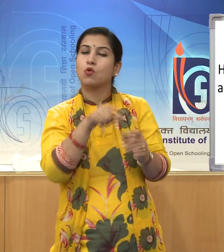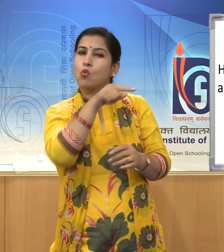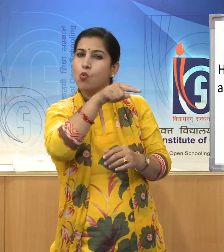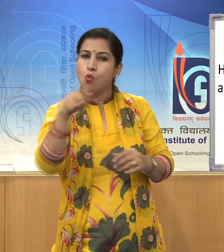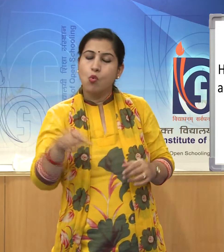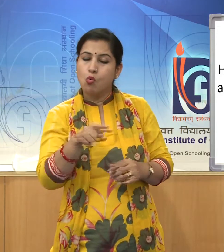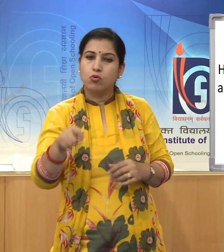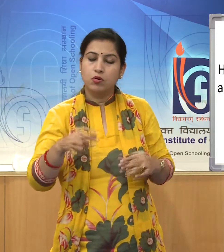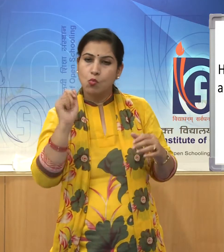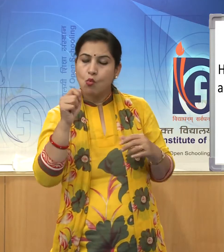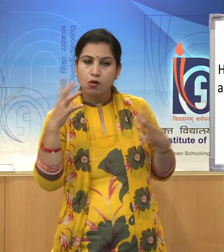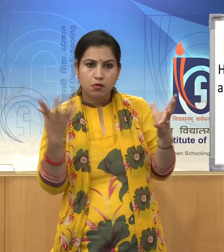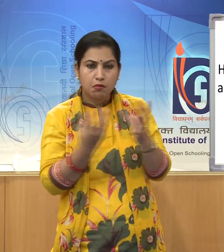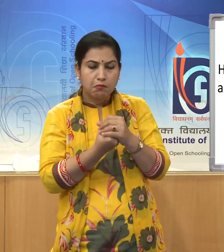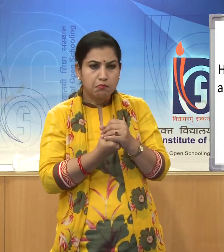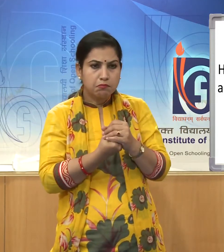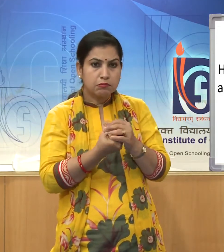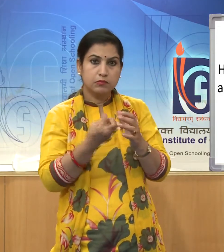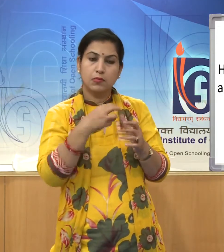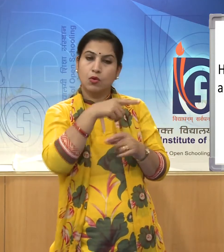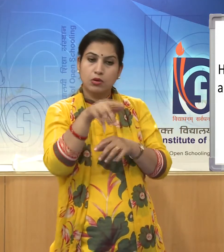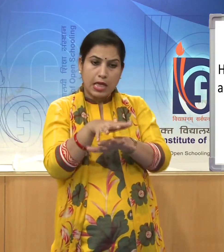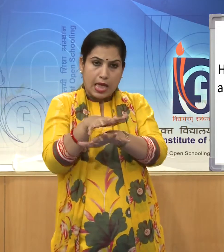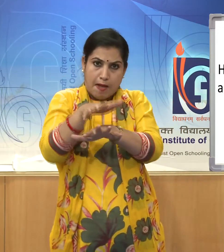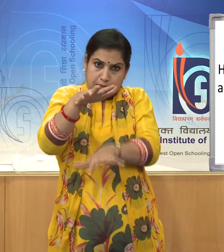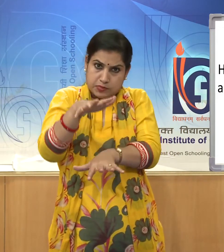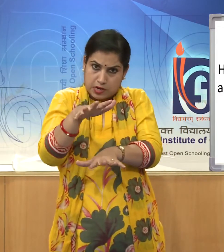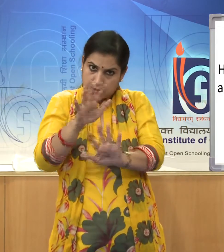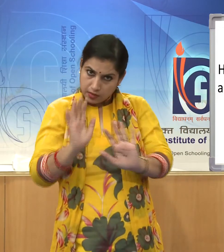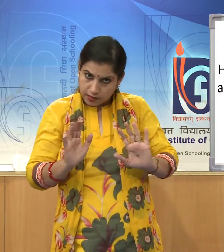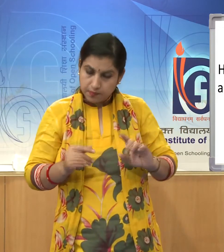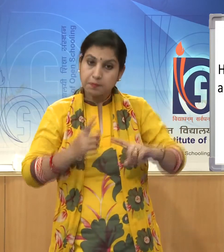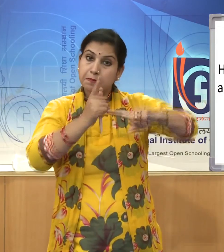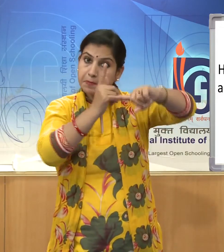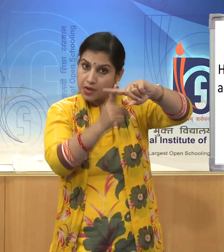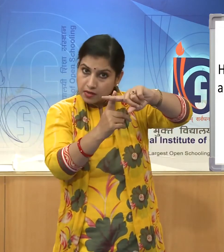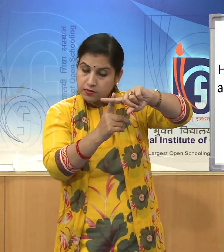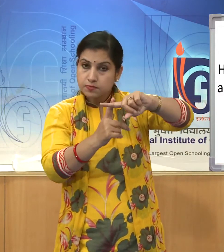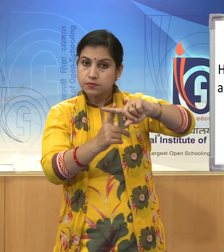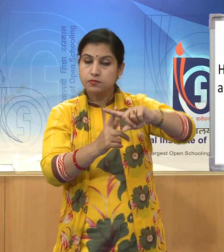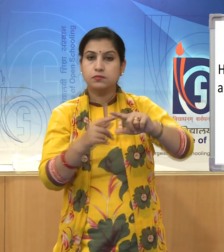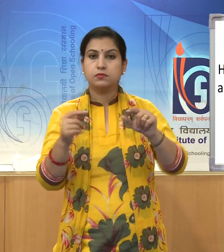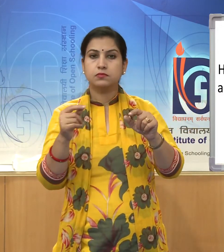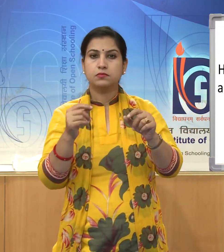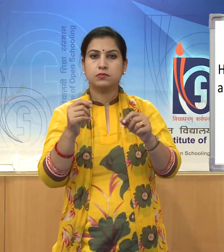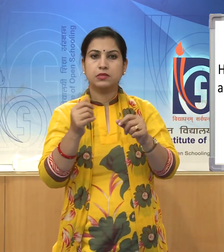His works were combination of abstraction and